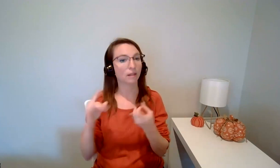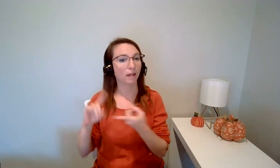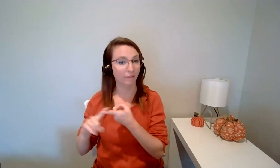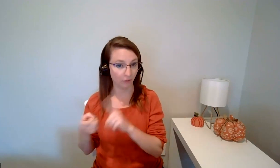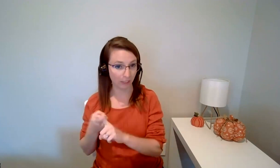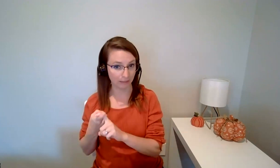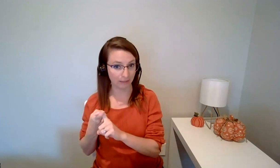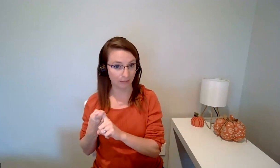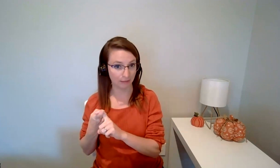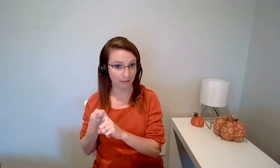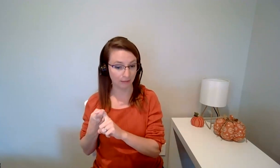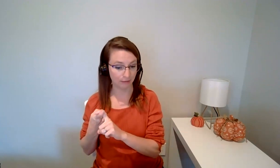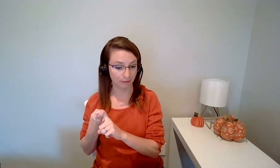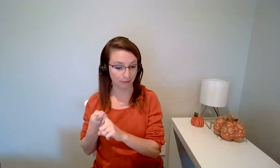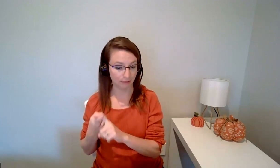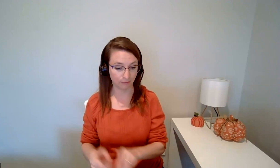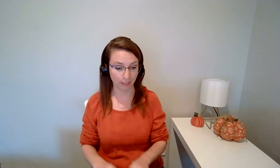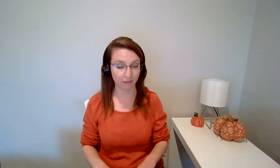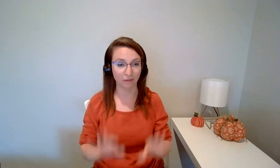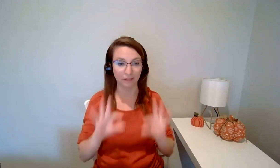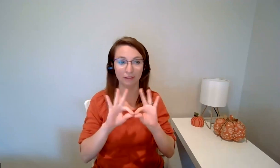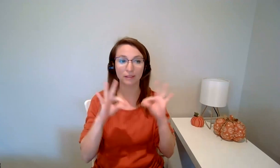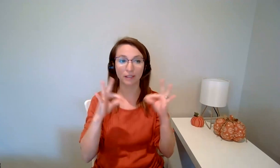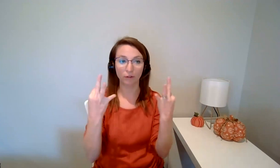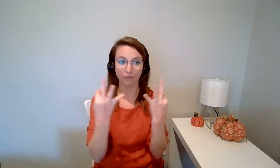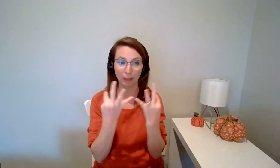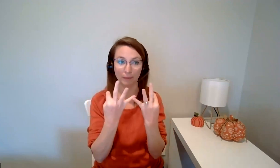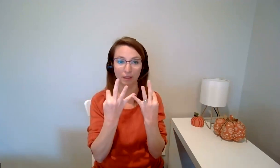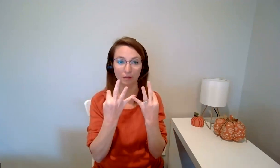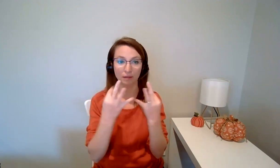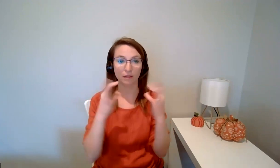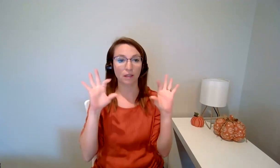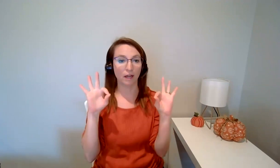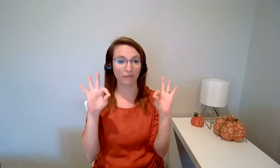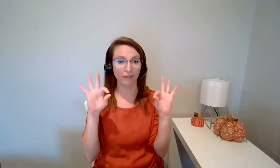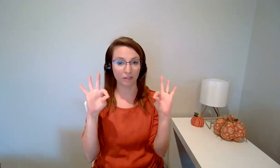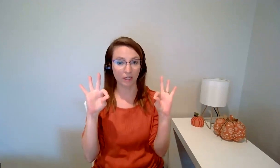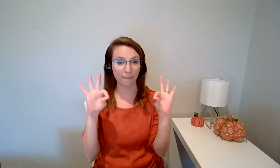and friends. Okay, so this is a sign for family. F hand shape,